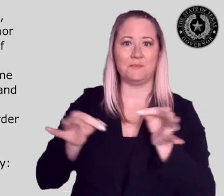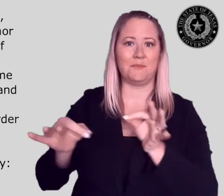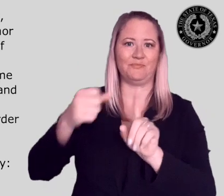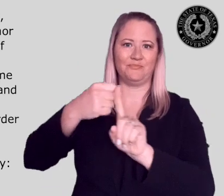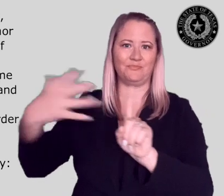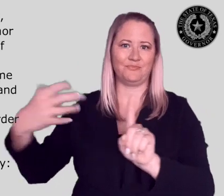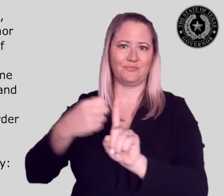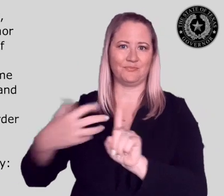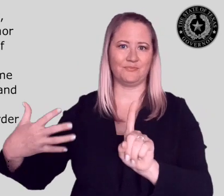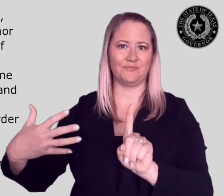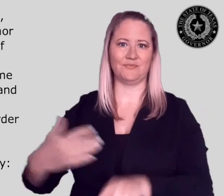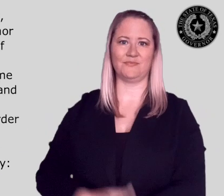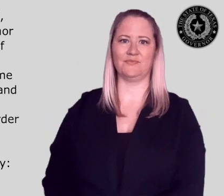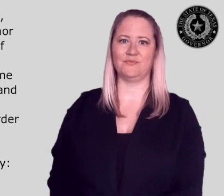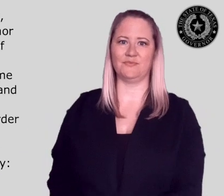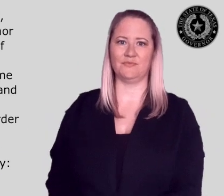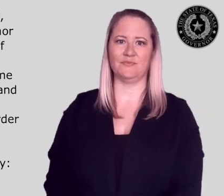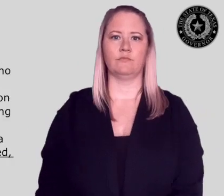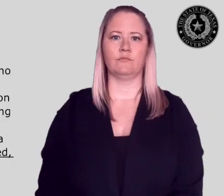immediately.